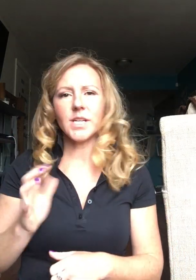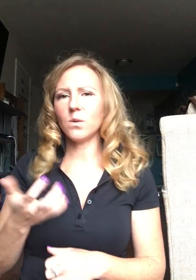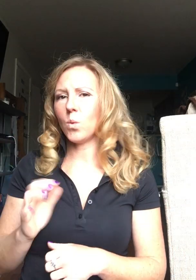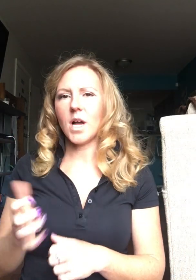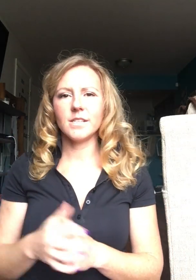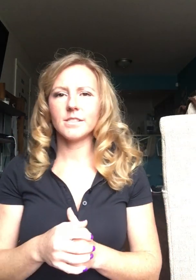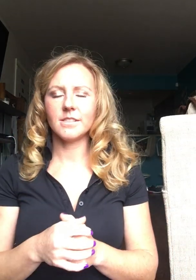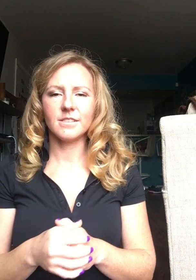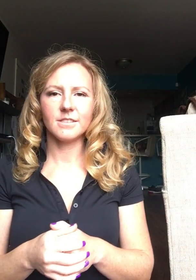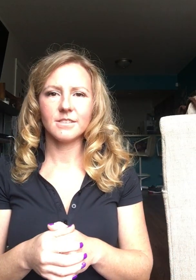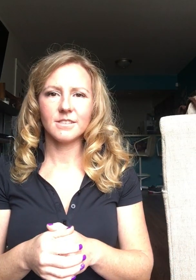didn't want